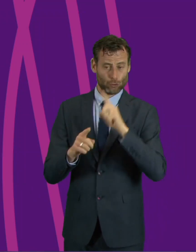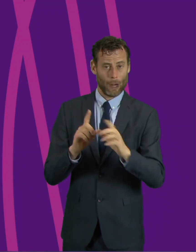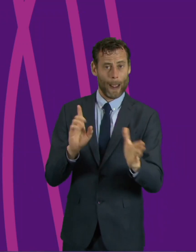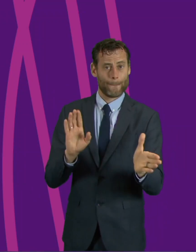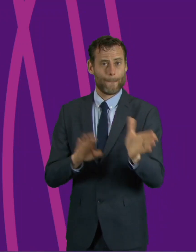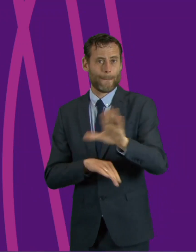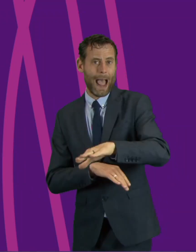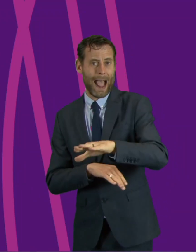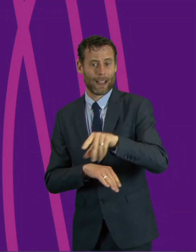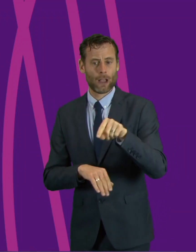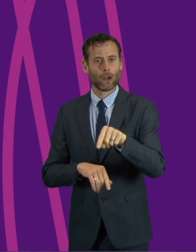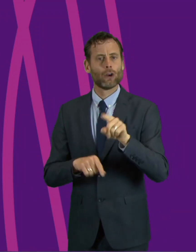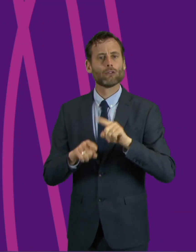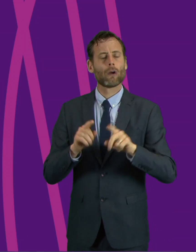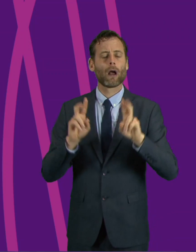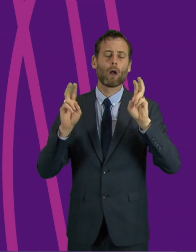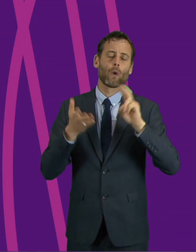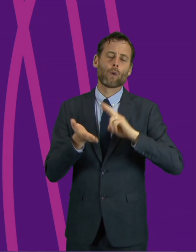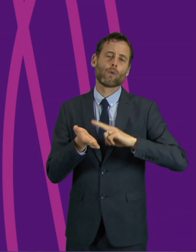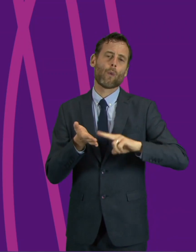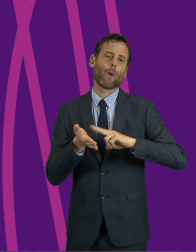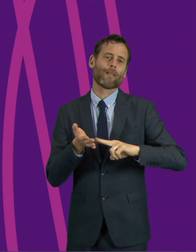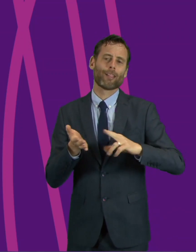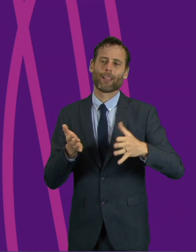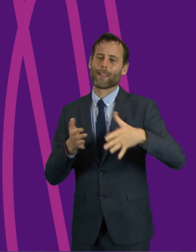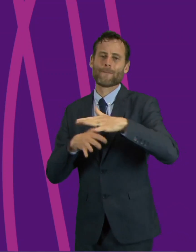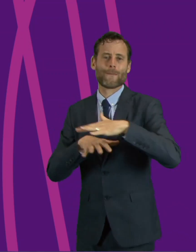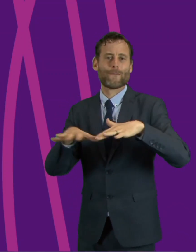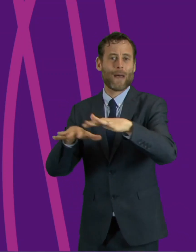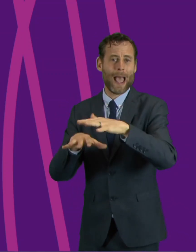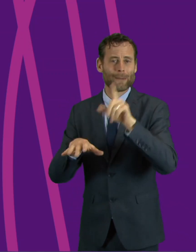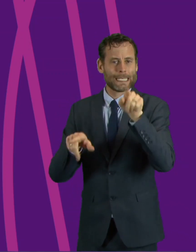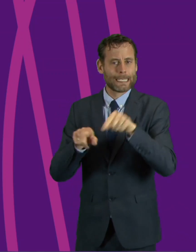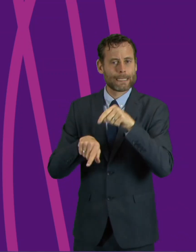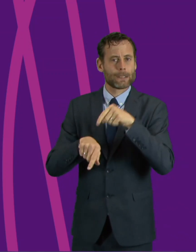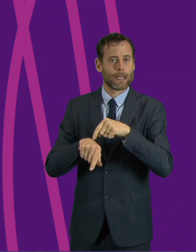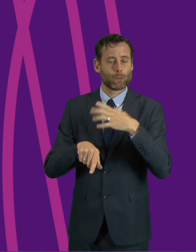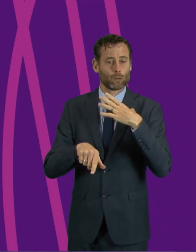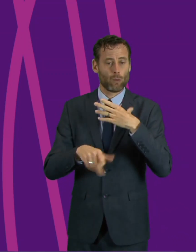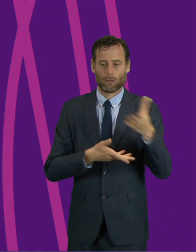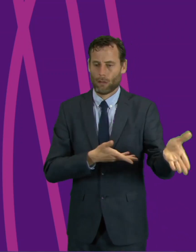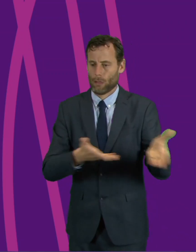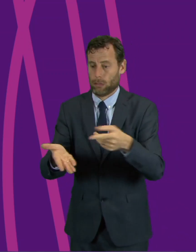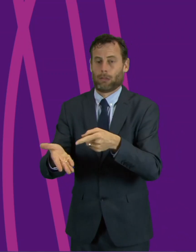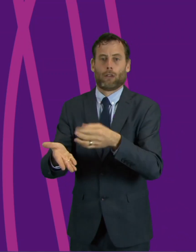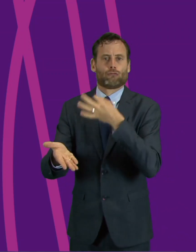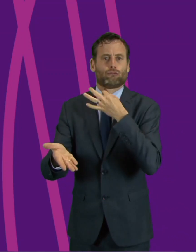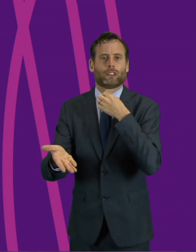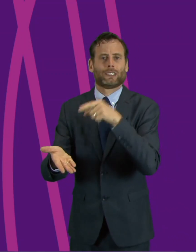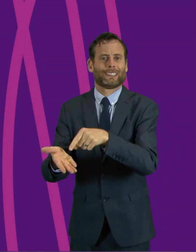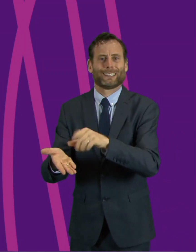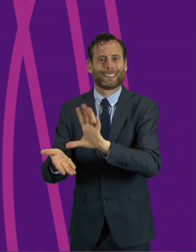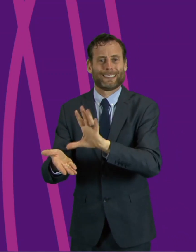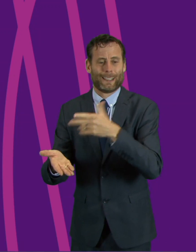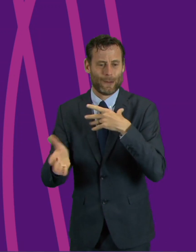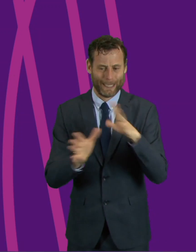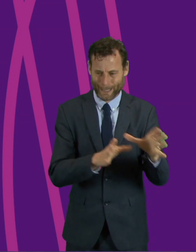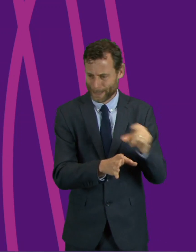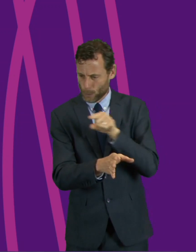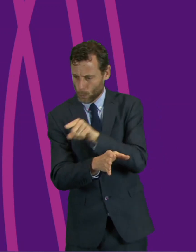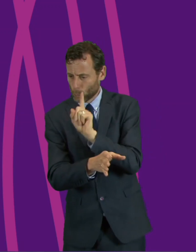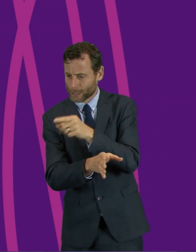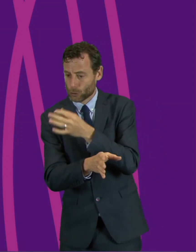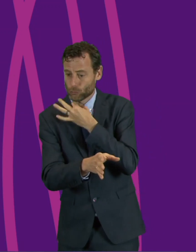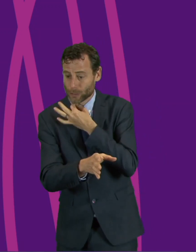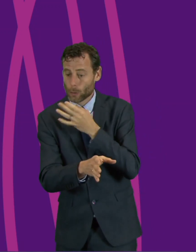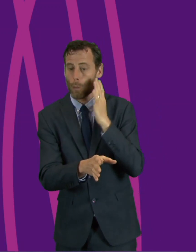as quickly as possible, in a way that mitigates these different harms that are being done. And I will continue to listen very carefully to what members across